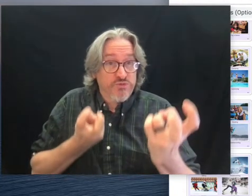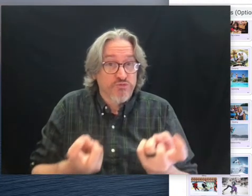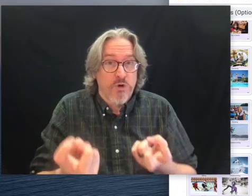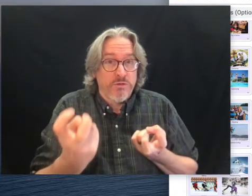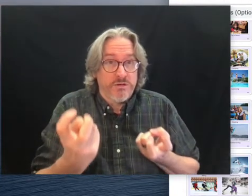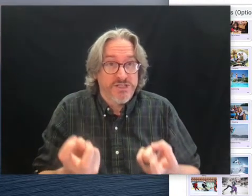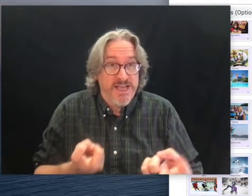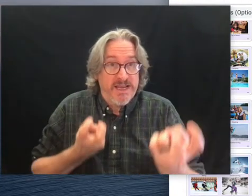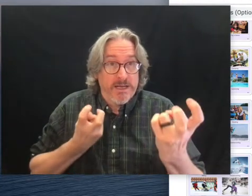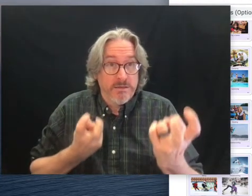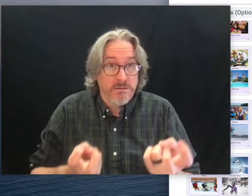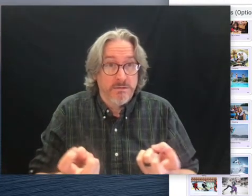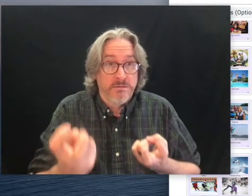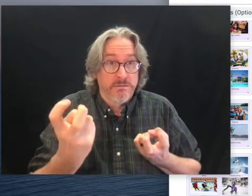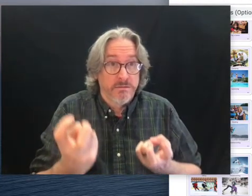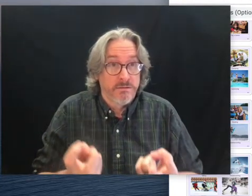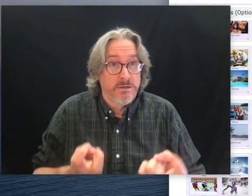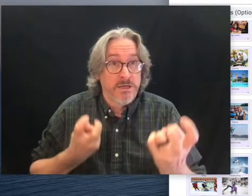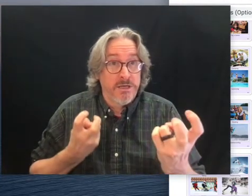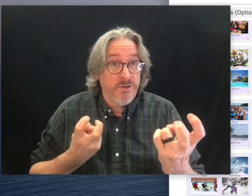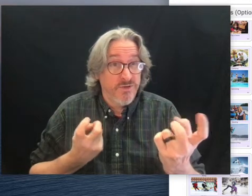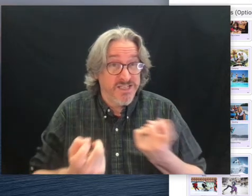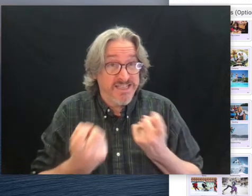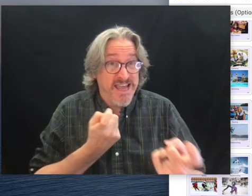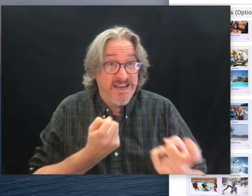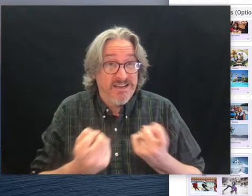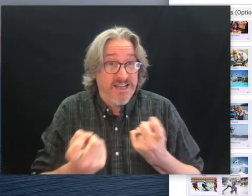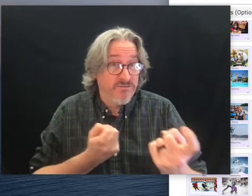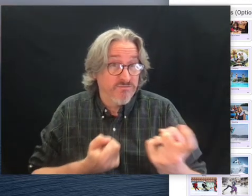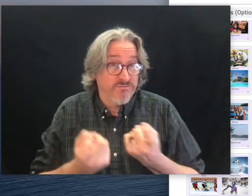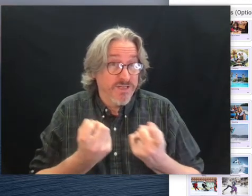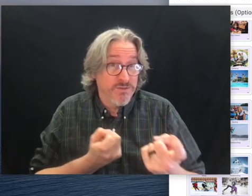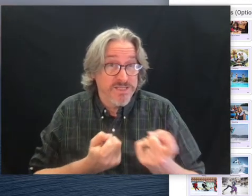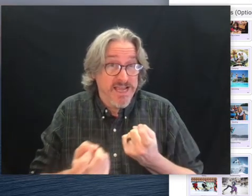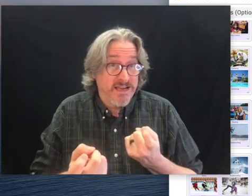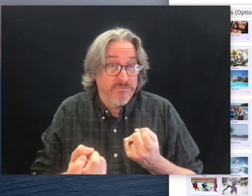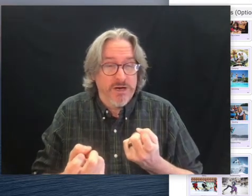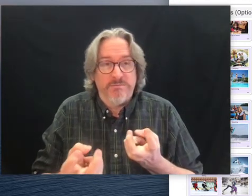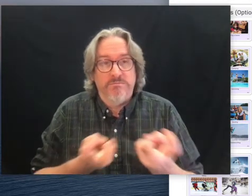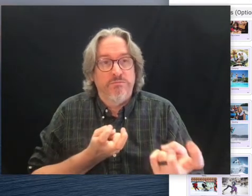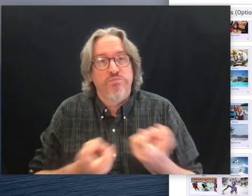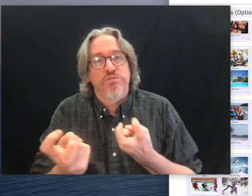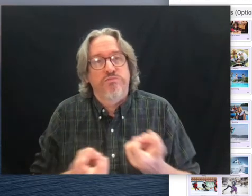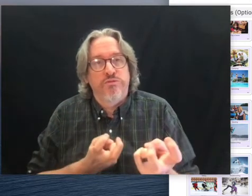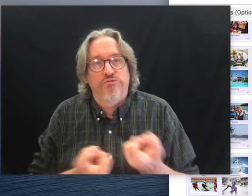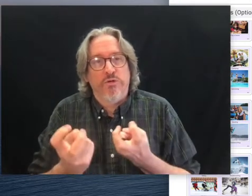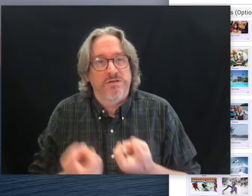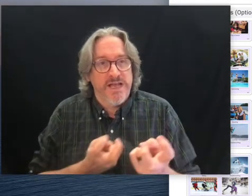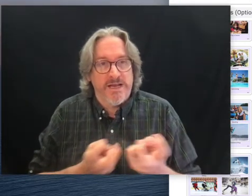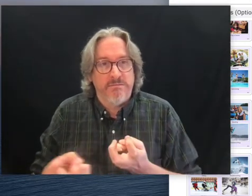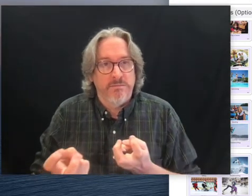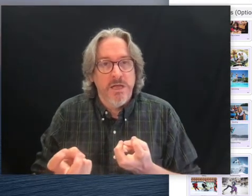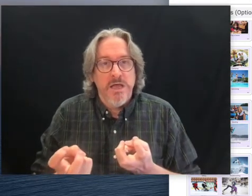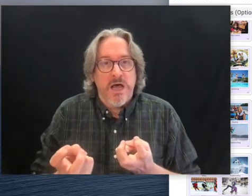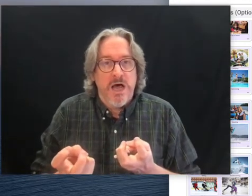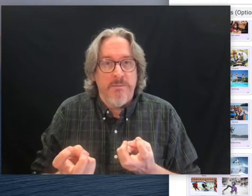Versus roller skating, which is like we did with skating, right? Roller